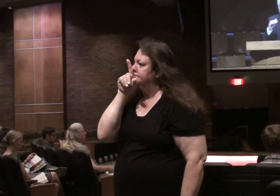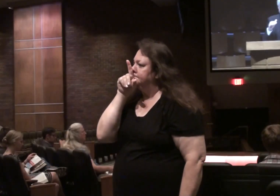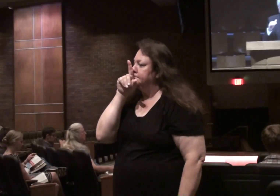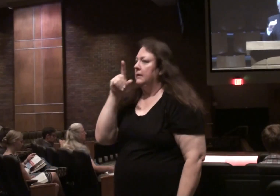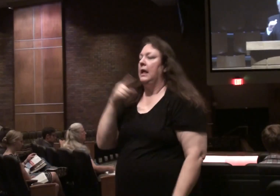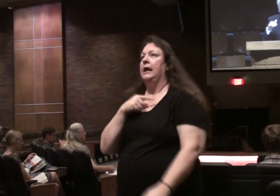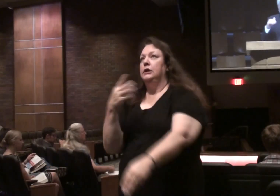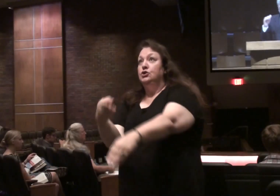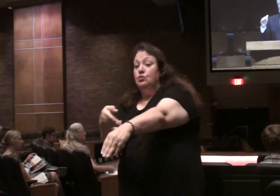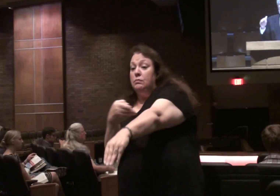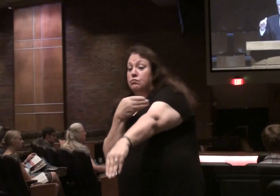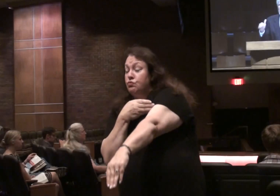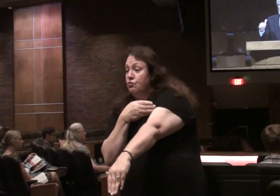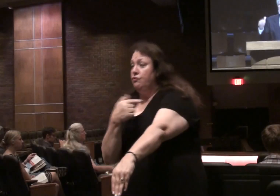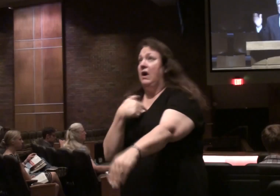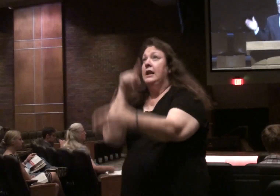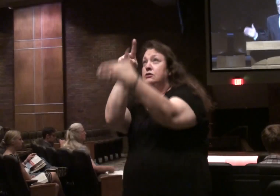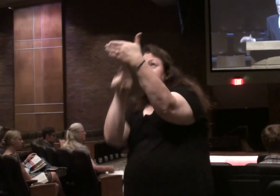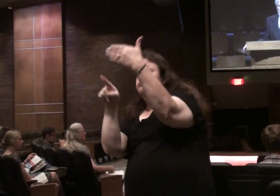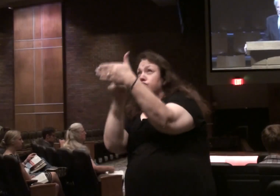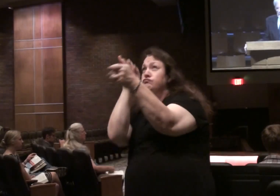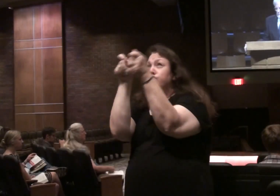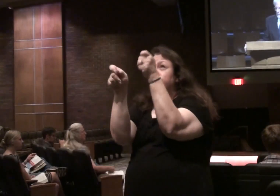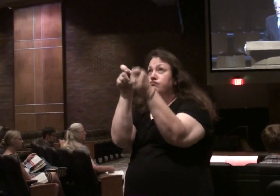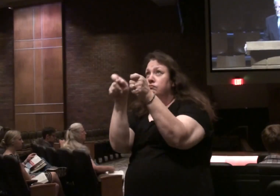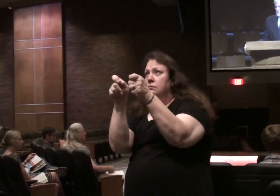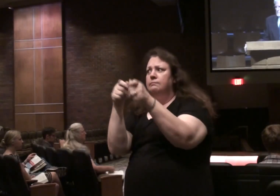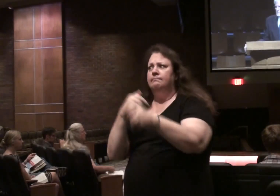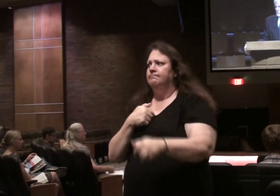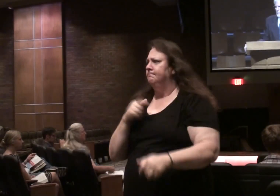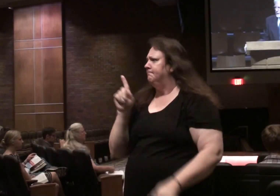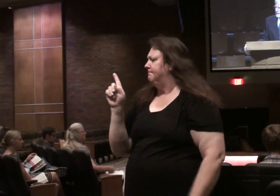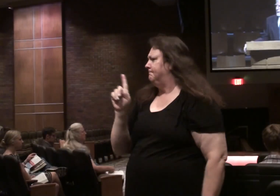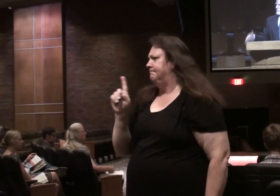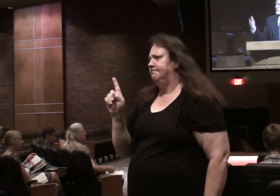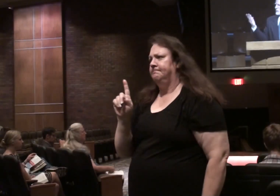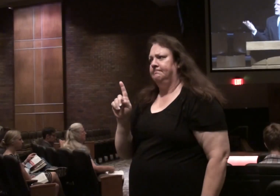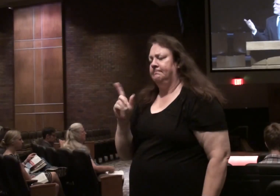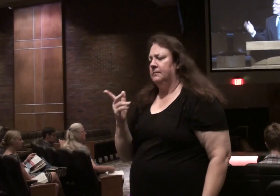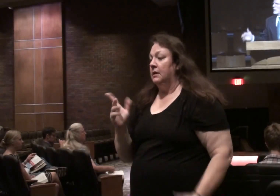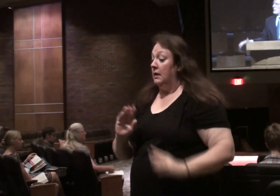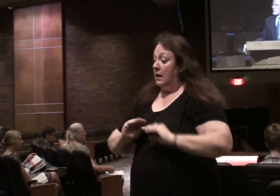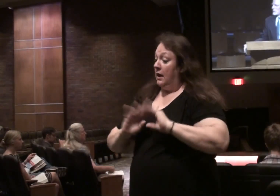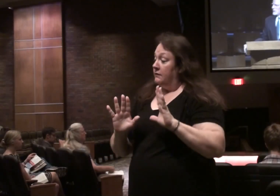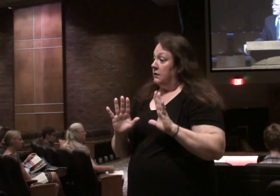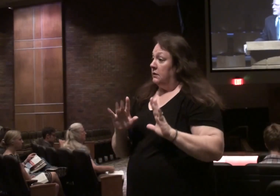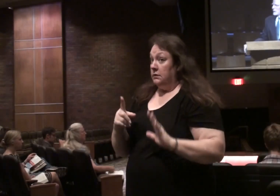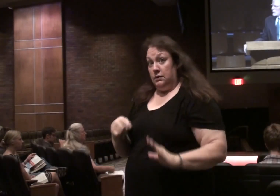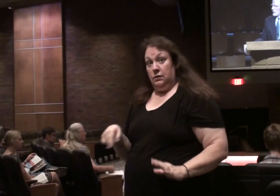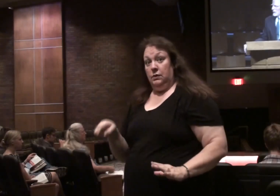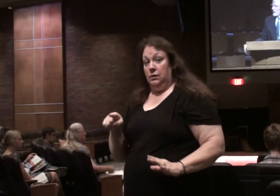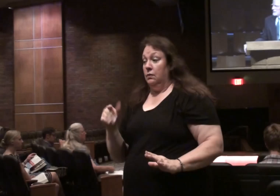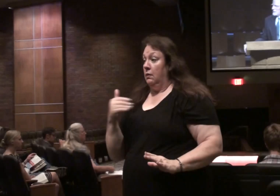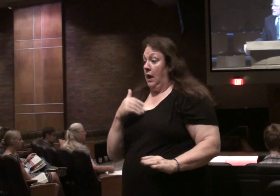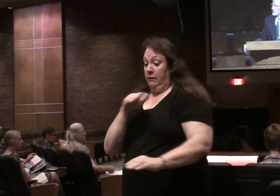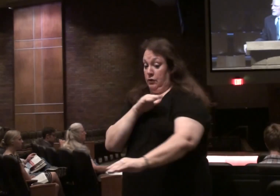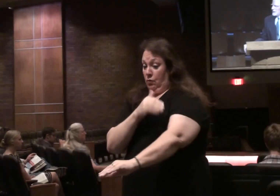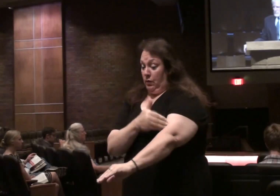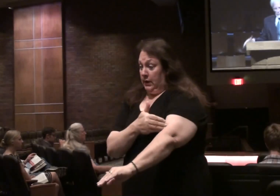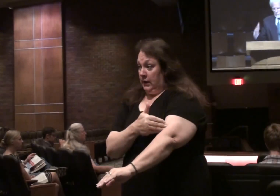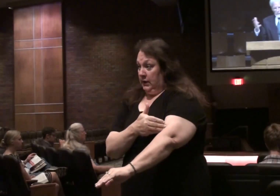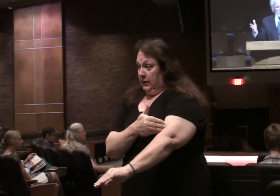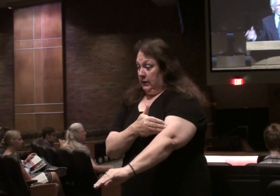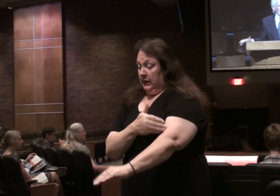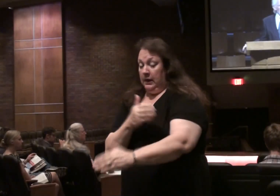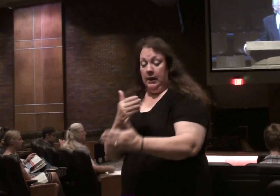to improve it, we are to correct it, or we are to change it. Now obviously, if you were a person in authority,